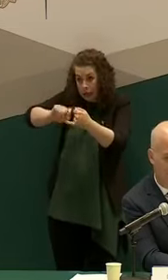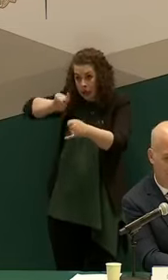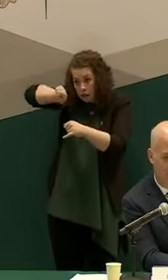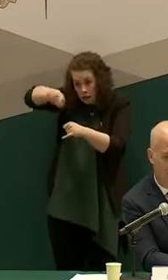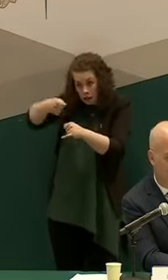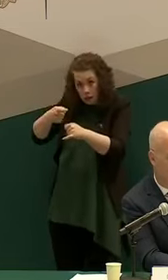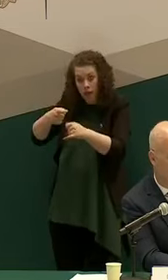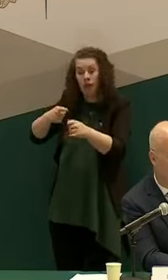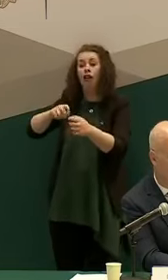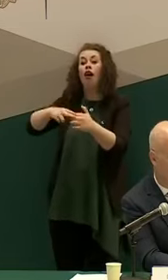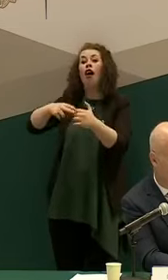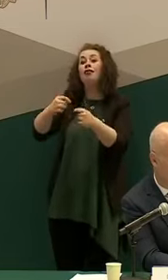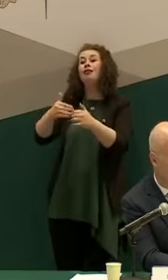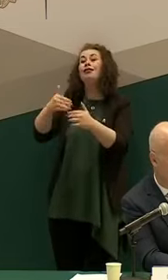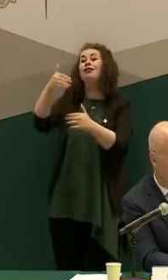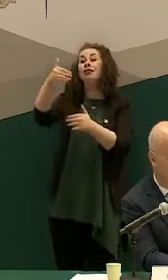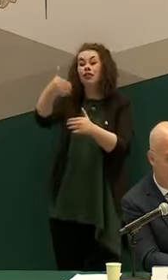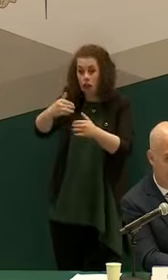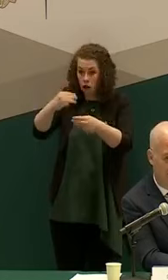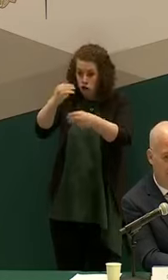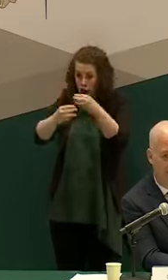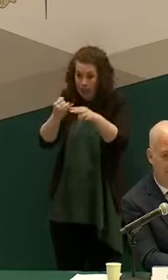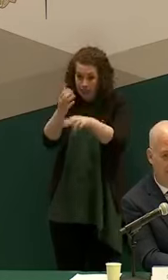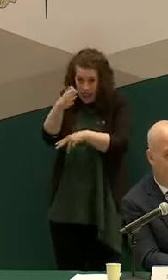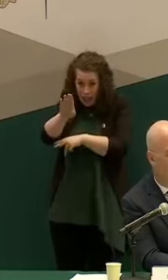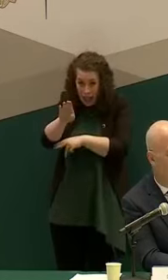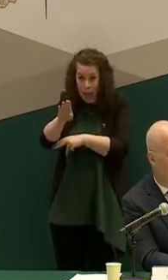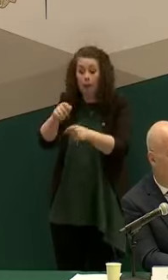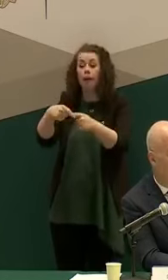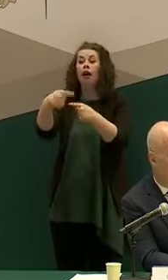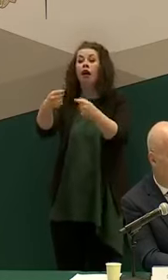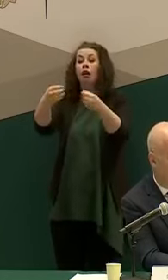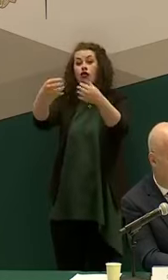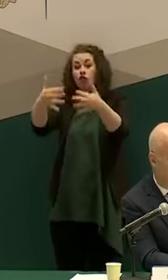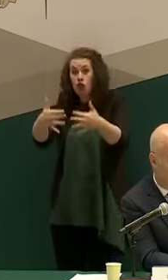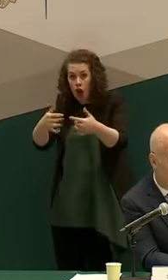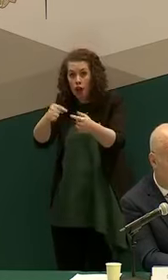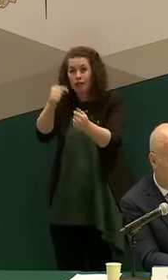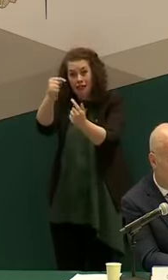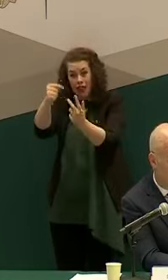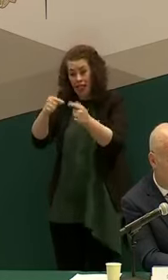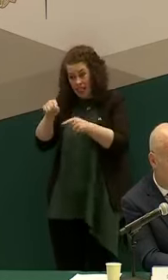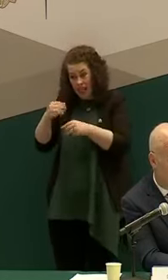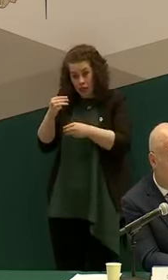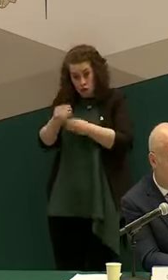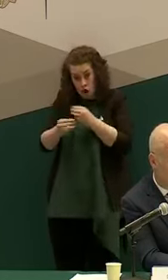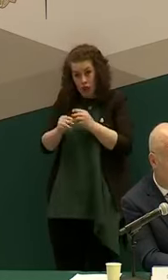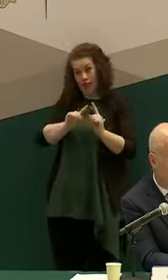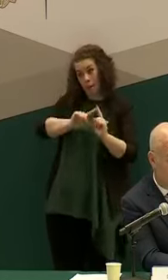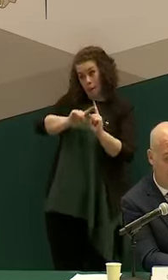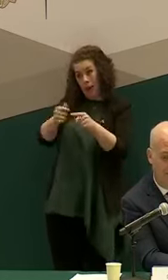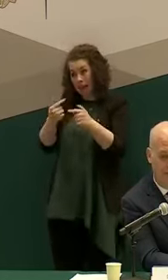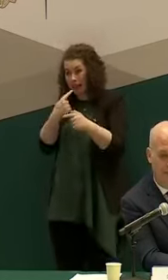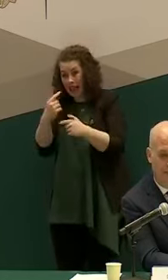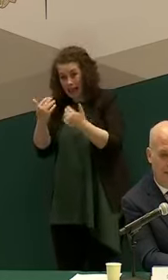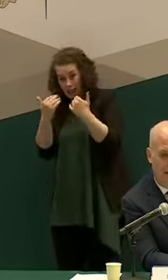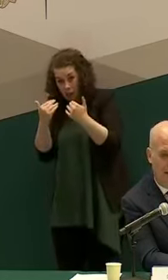test, through to testing capacity to process that in a lab, through to the referral of that information back to the individual through their